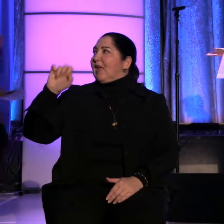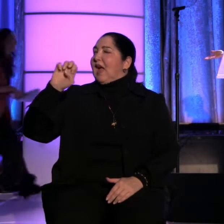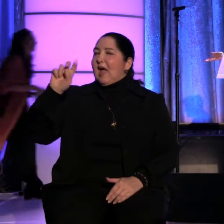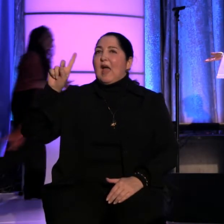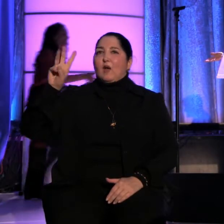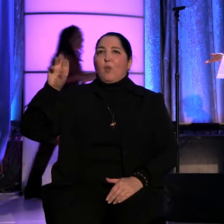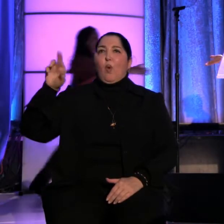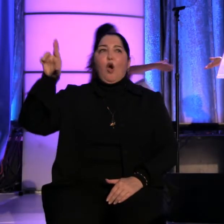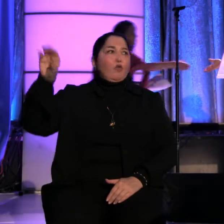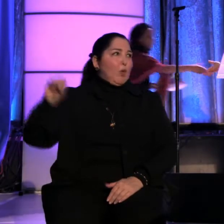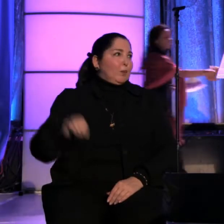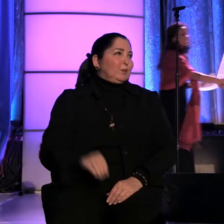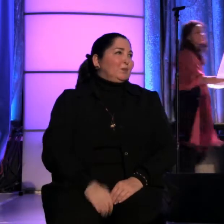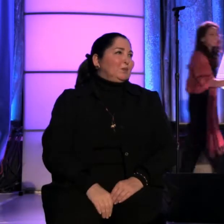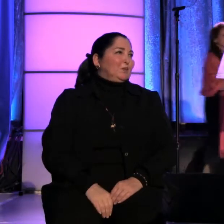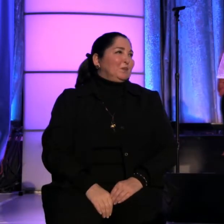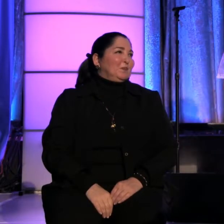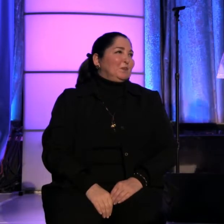Thank you.